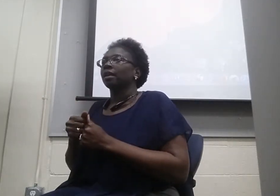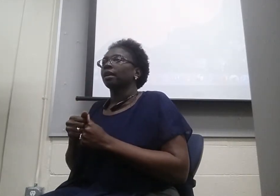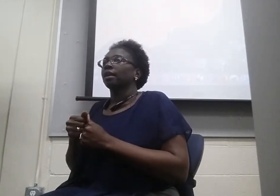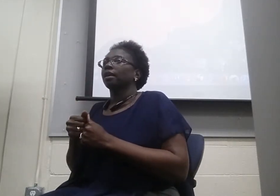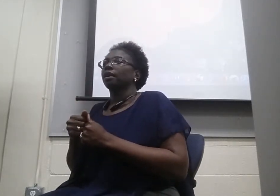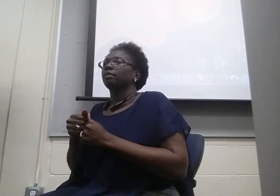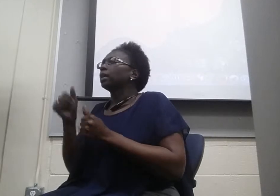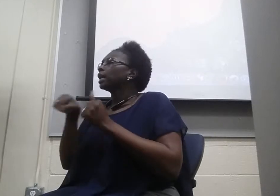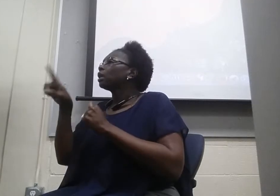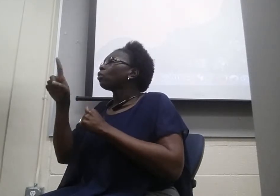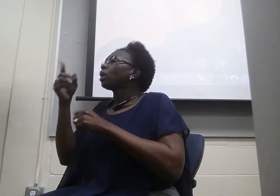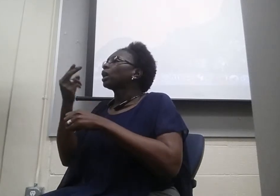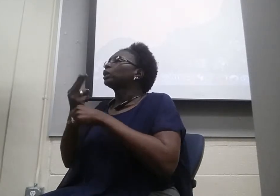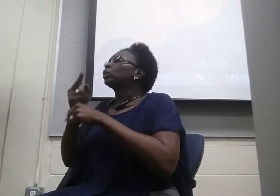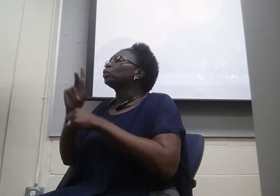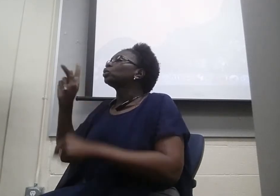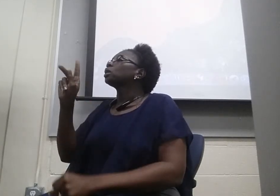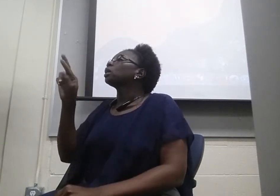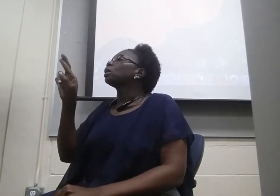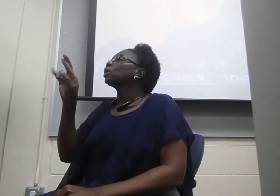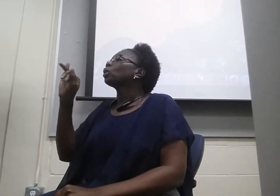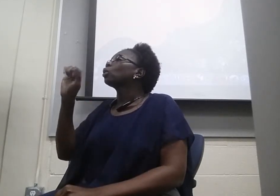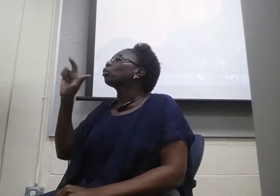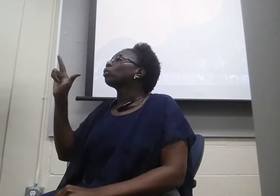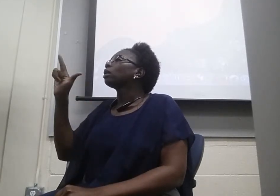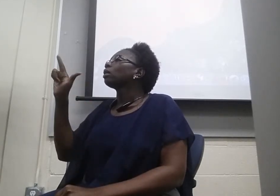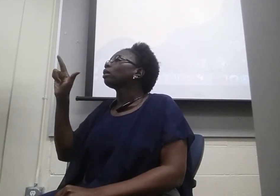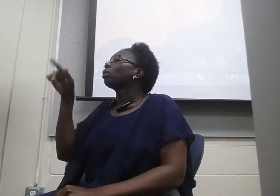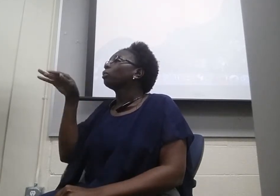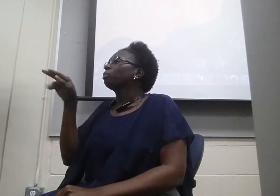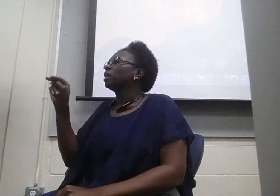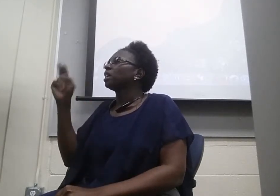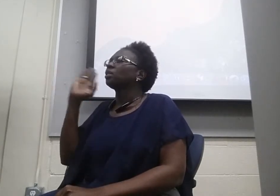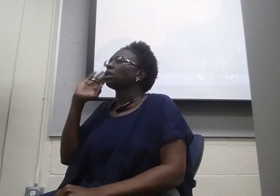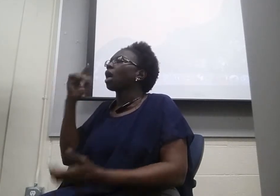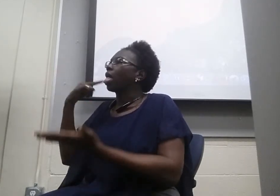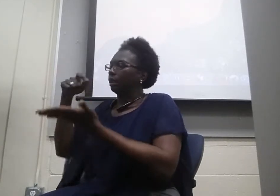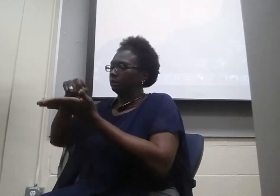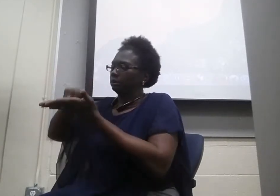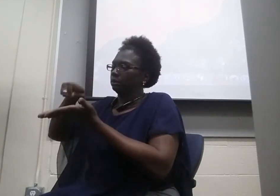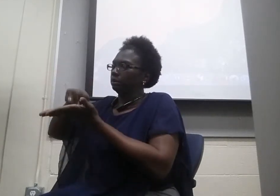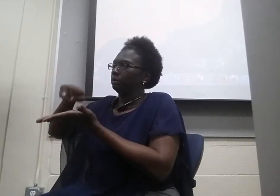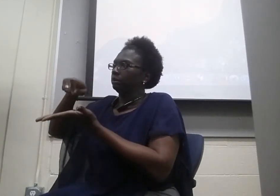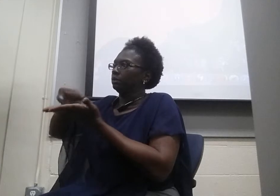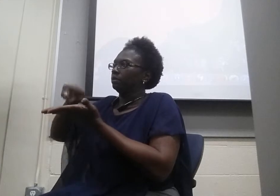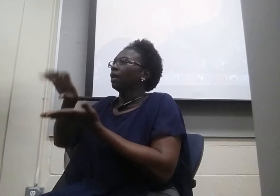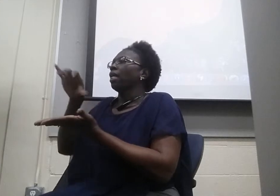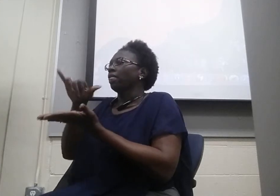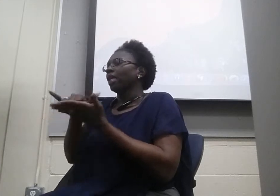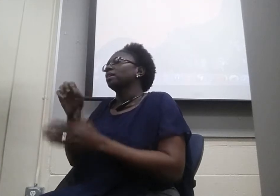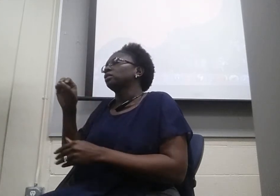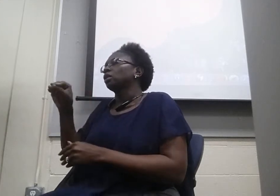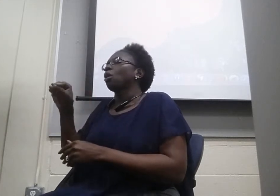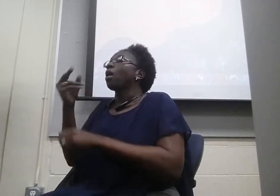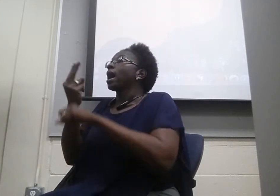anyone use Krill pens or the dip pens? I've done that with sepia ink, and I've drawn in my sketchbook something. Then